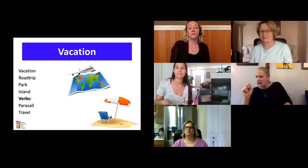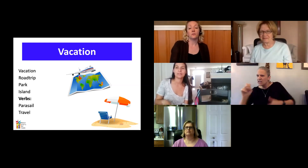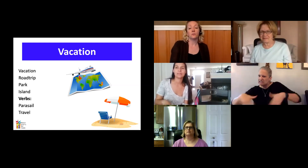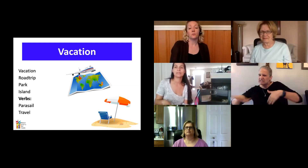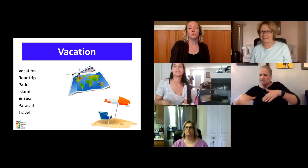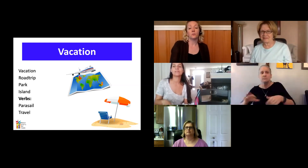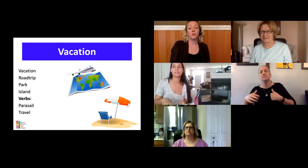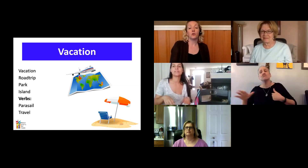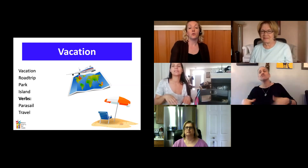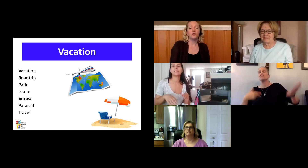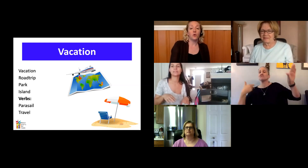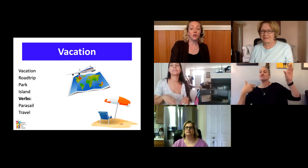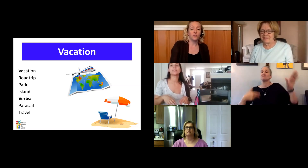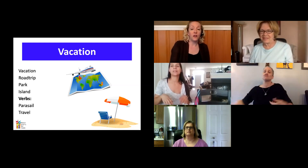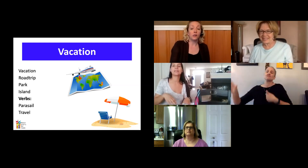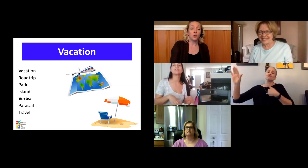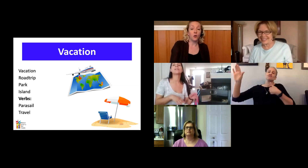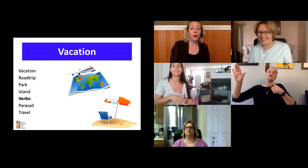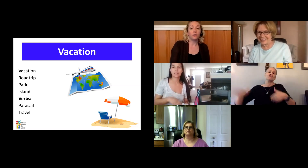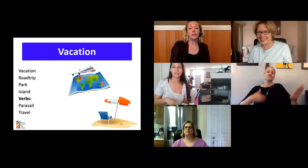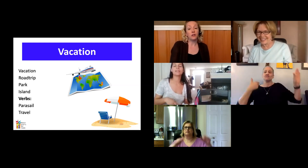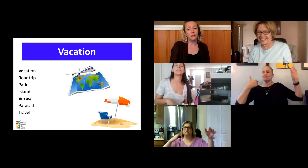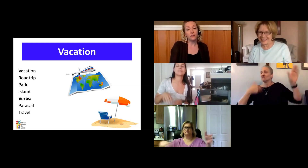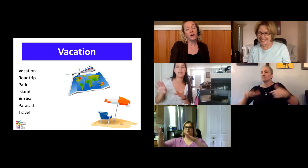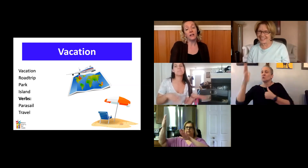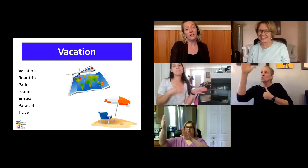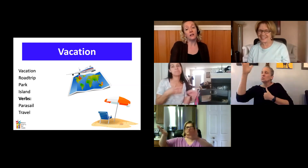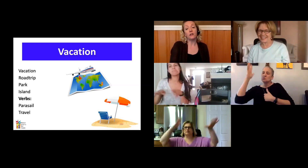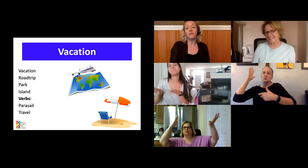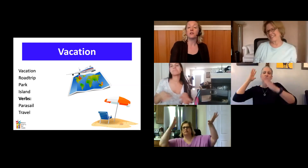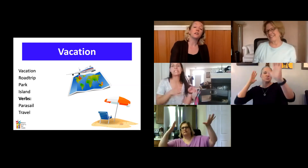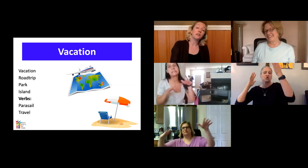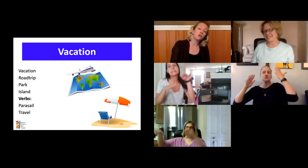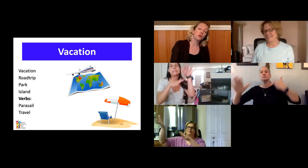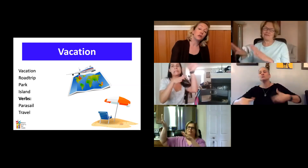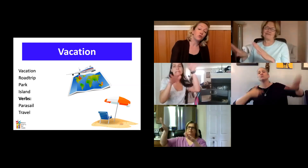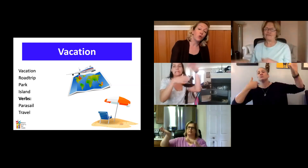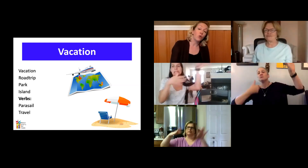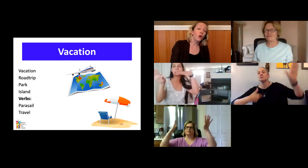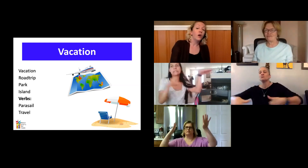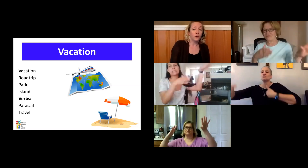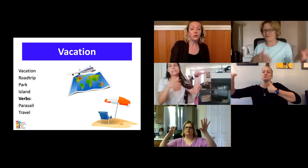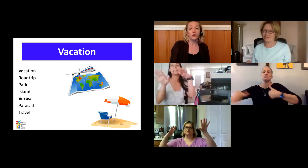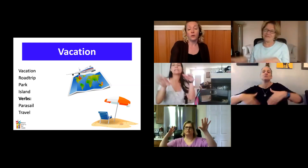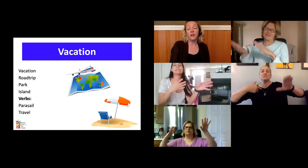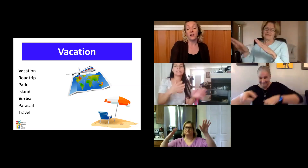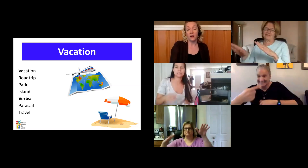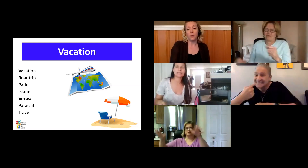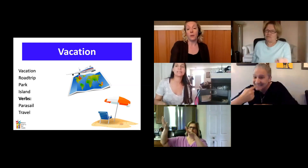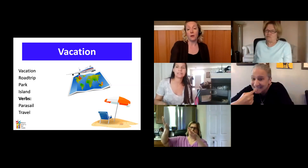you're going to, on your face, show how serious of a hike it is. If it's like a leisurely stroll versus you're really hiking up a